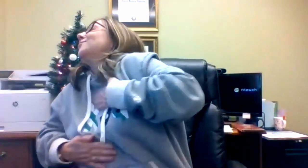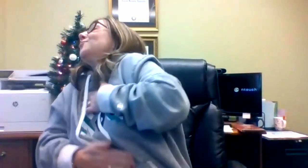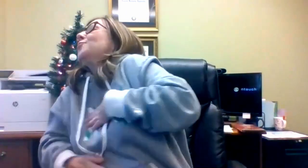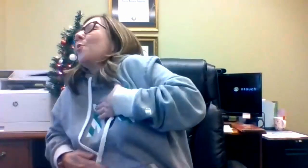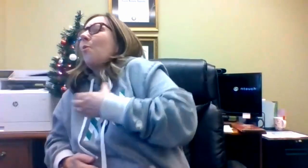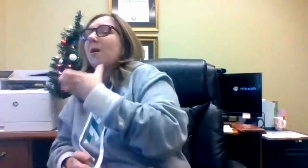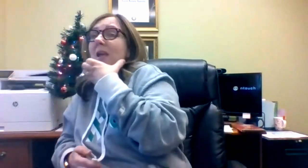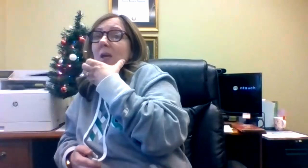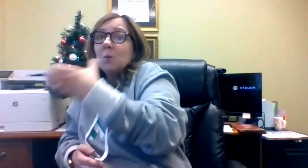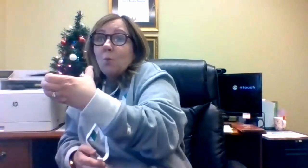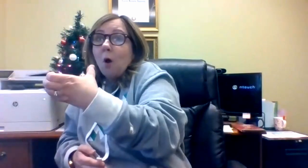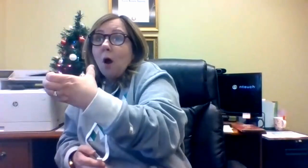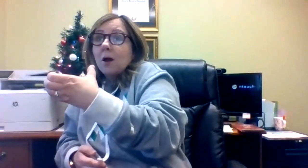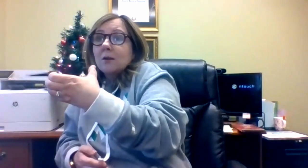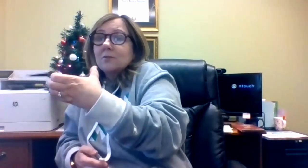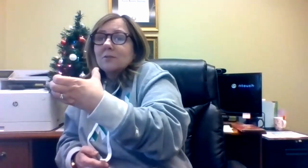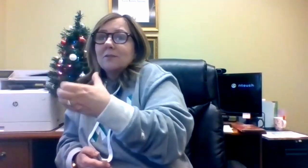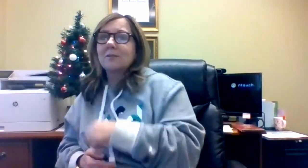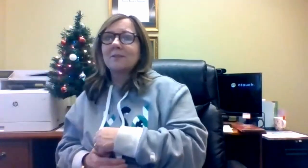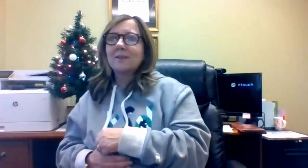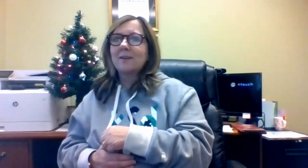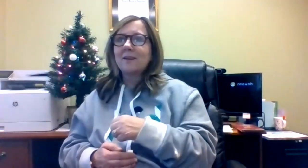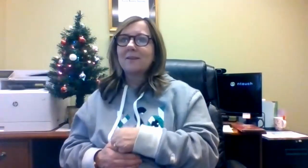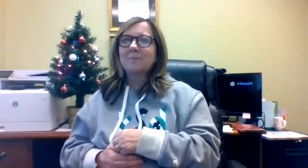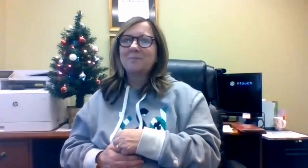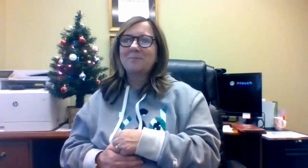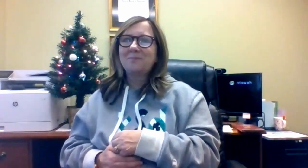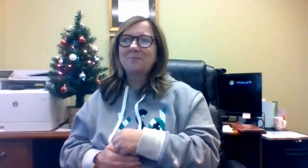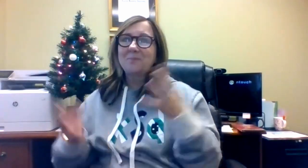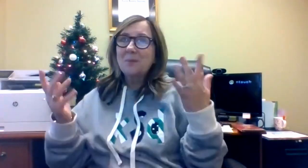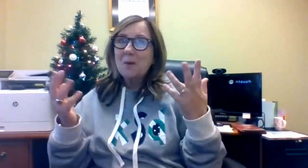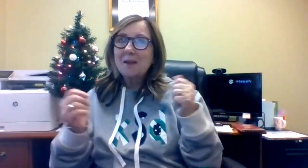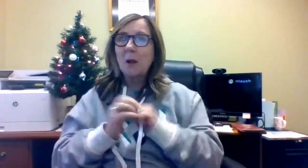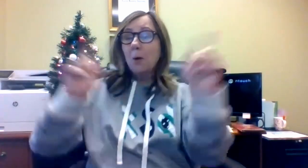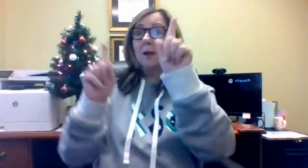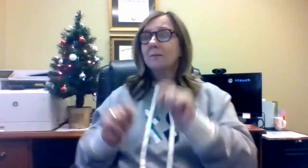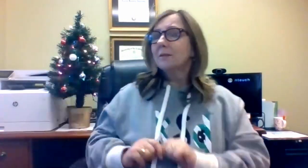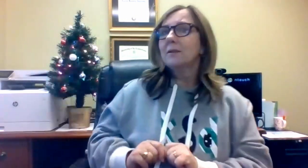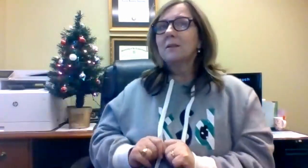All of you sit back and enjoy and watch the show.